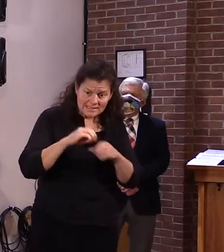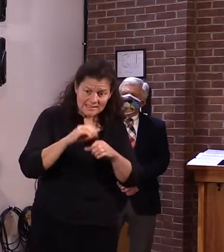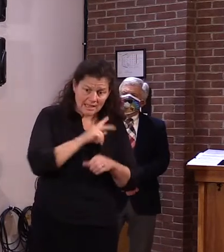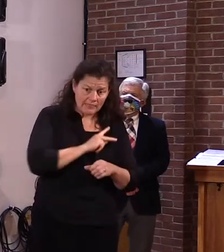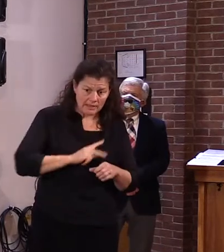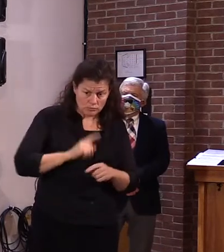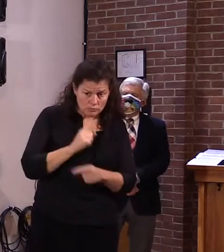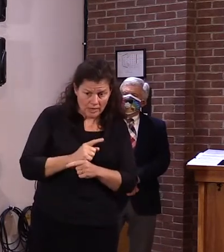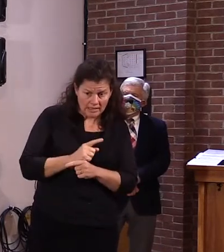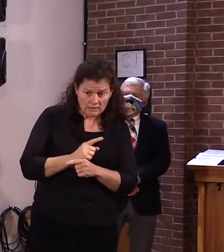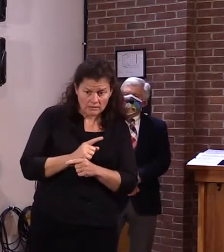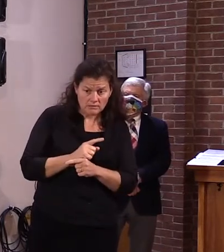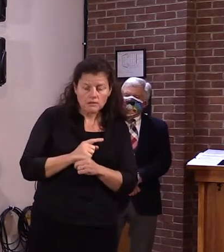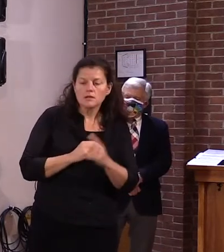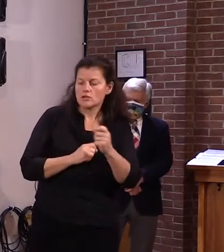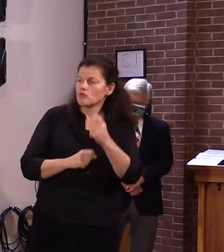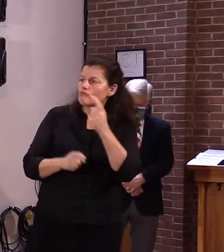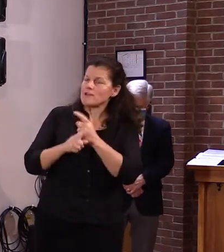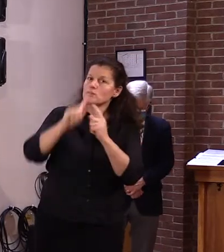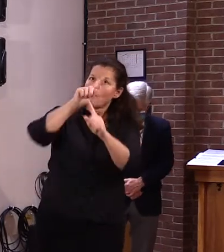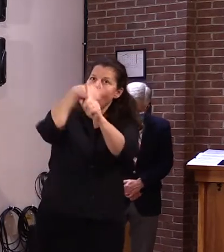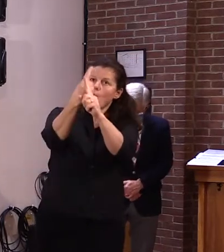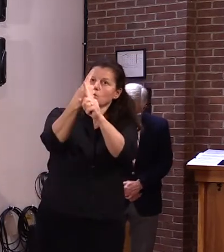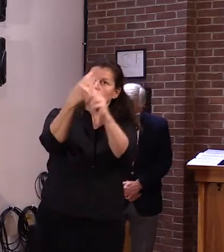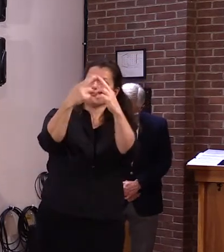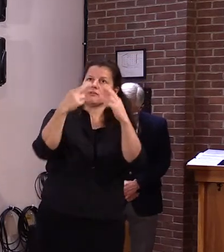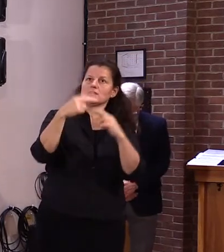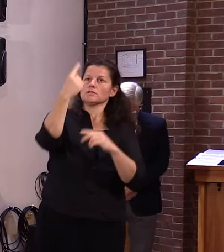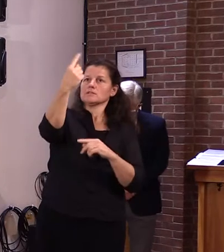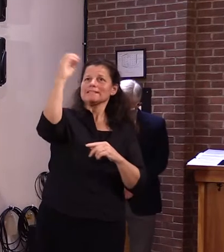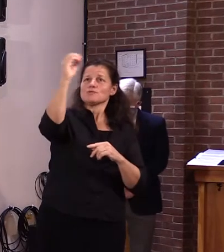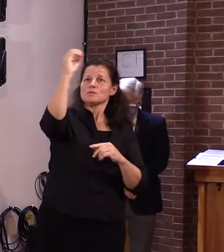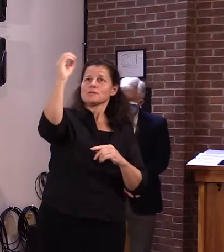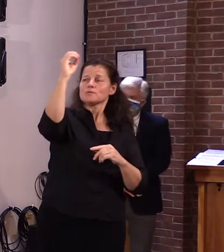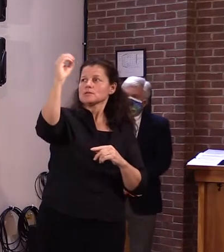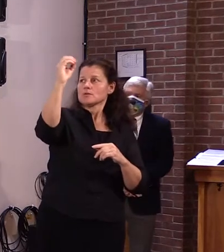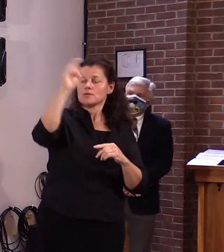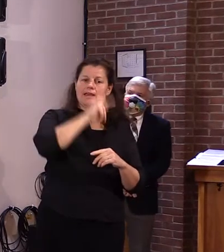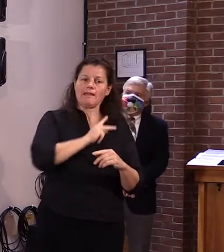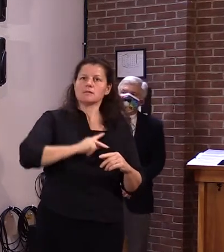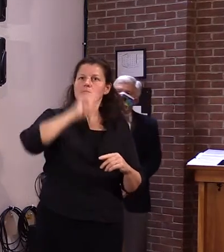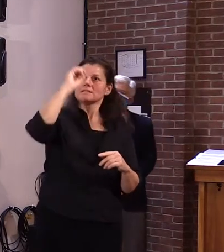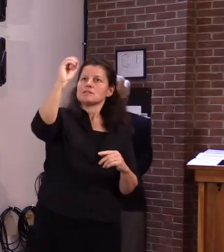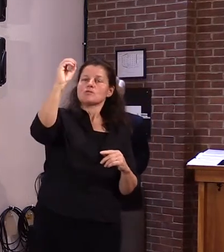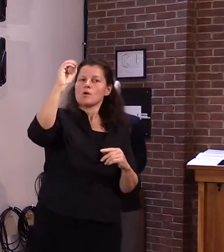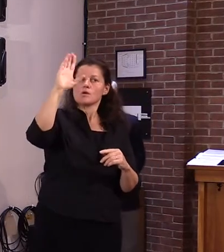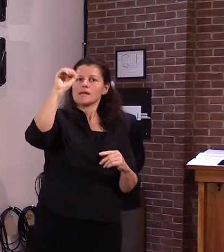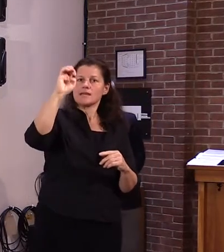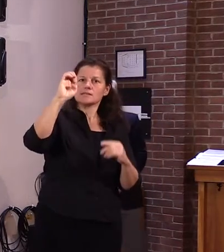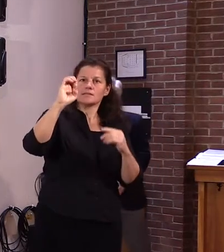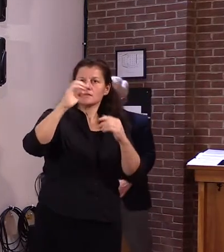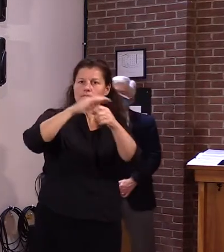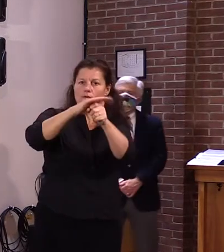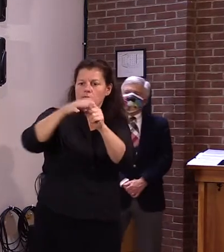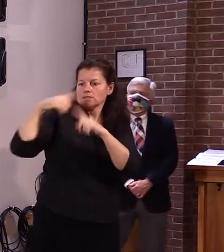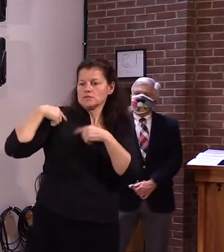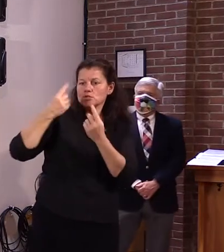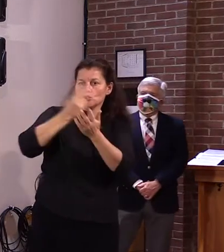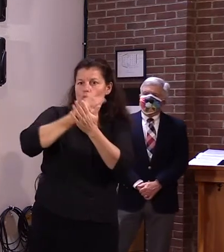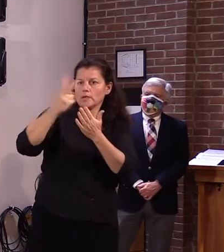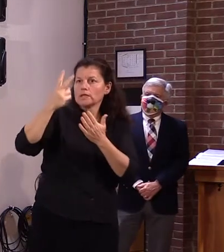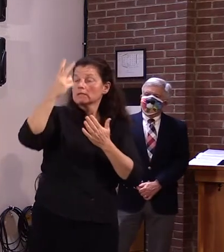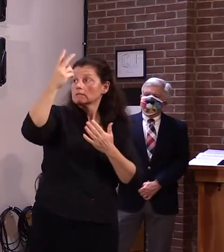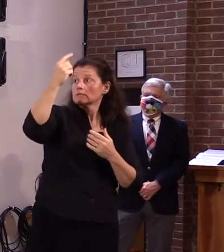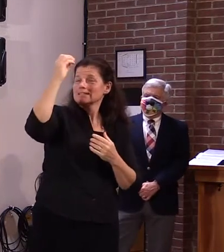Good. Yeah. Only region of the state that's coming up with zero cases on the health site data for the last 2 weeks, and it's